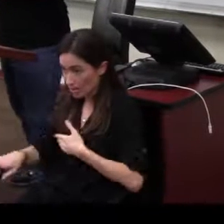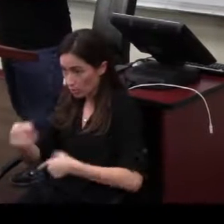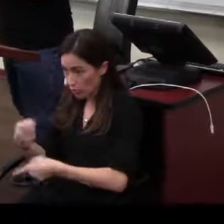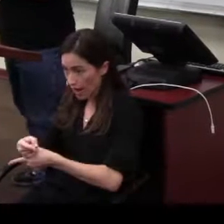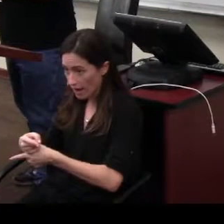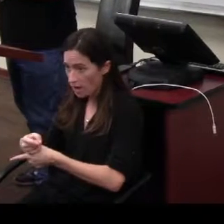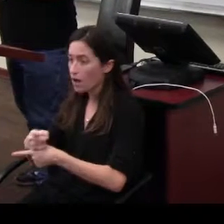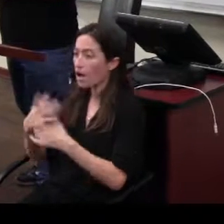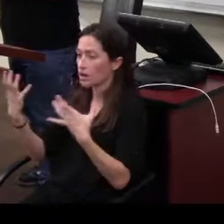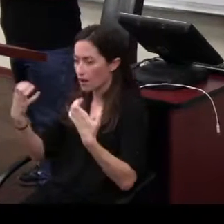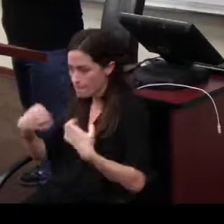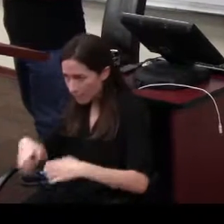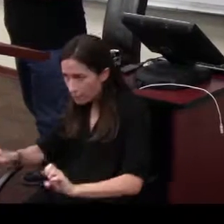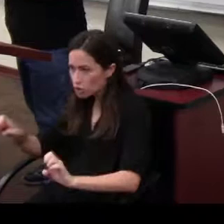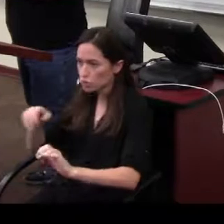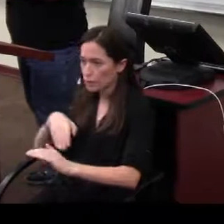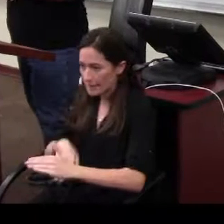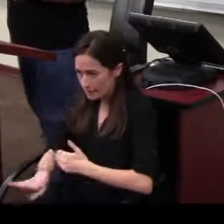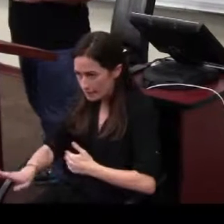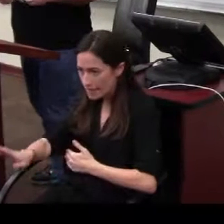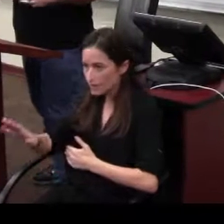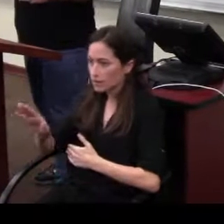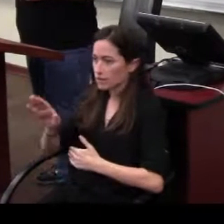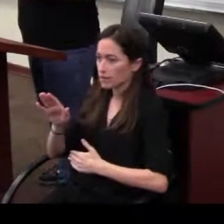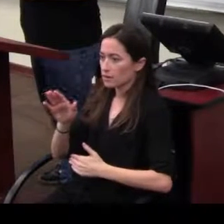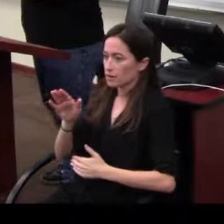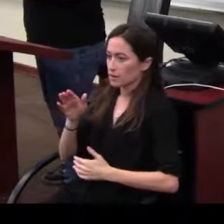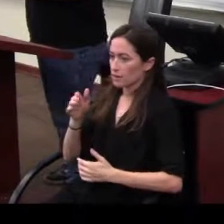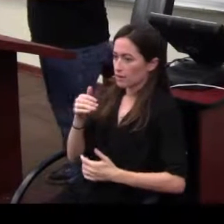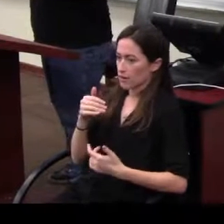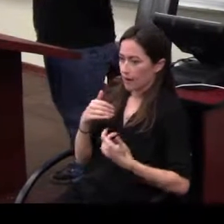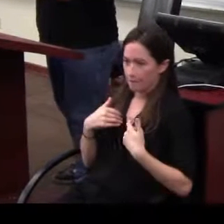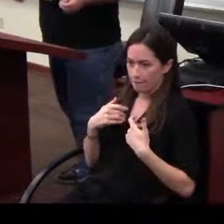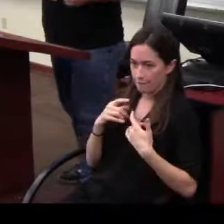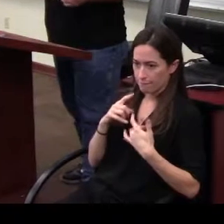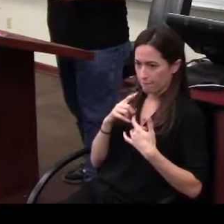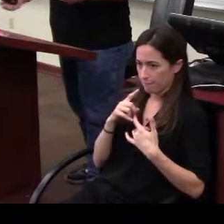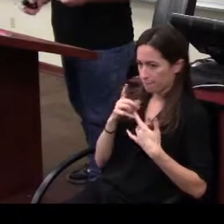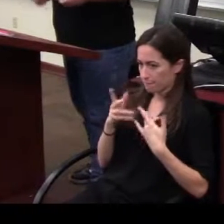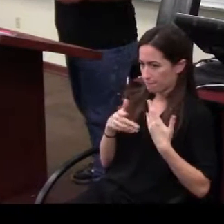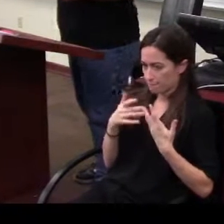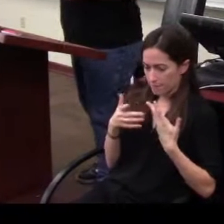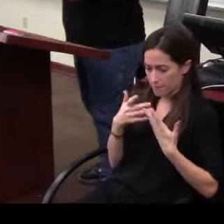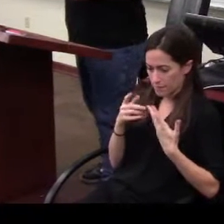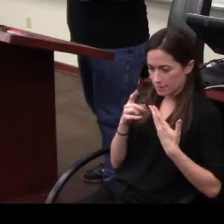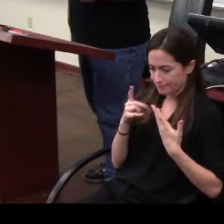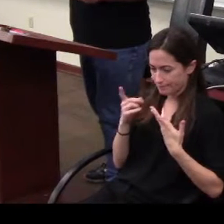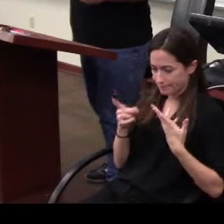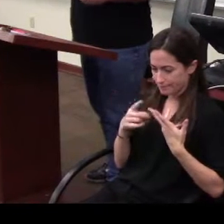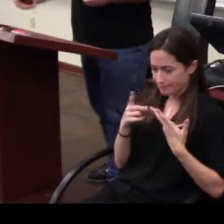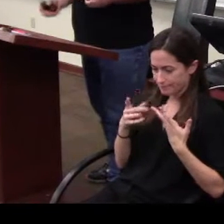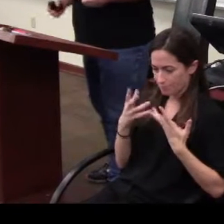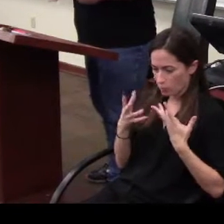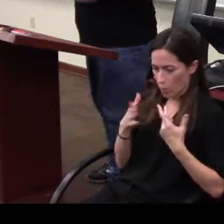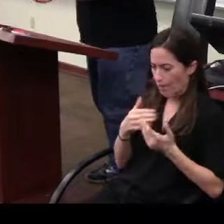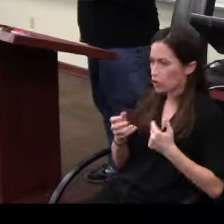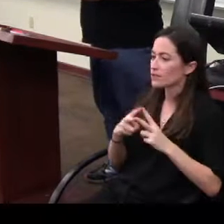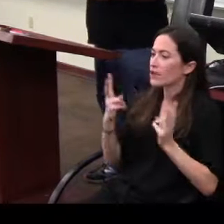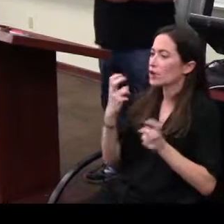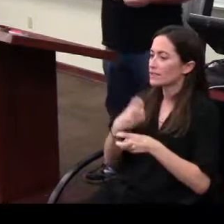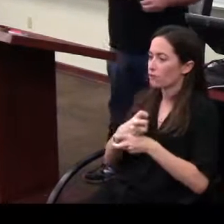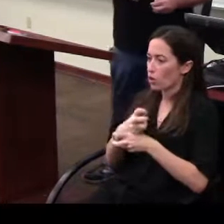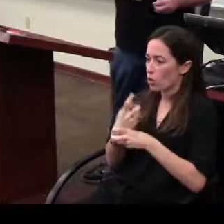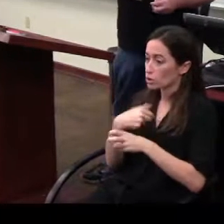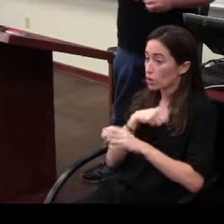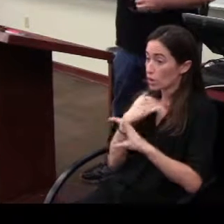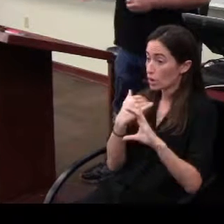It takes a lot of effort to get into these things. You got to have zero days, you got to have whatever. It's very difficult. Where sending emails and getting